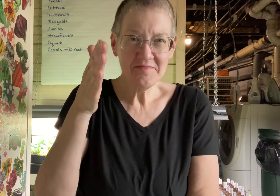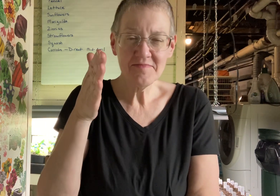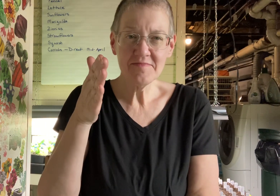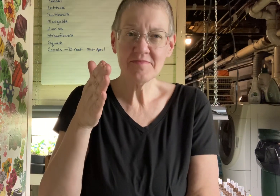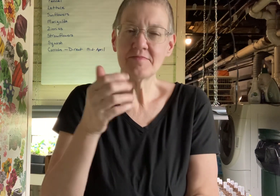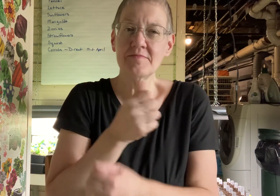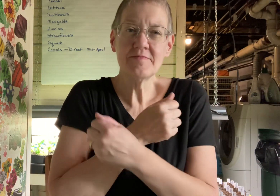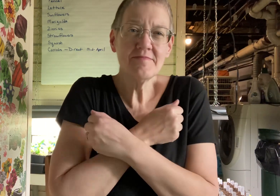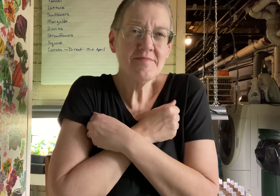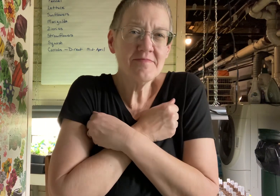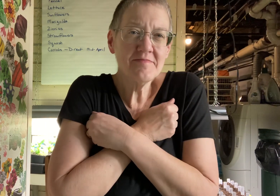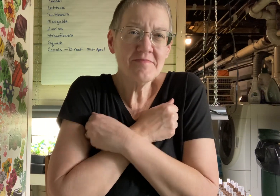multi-branching